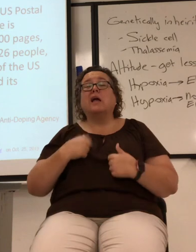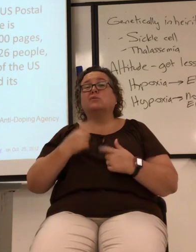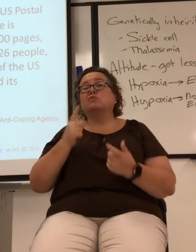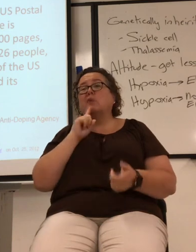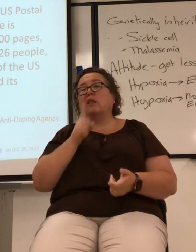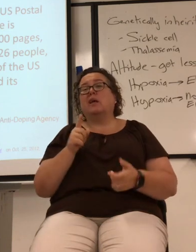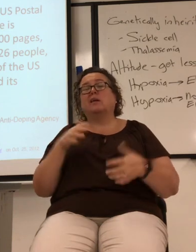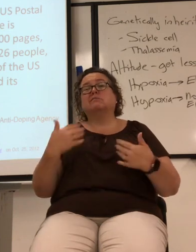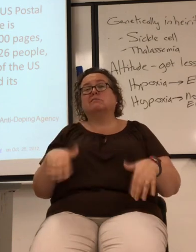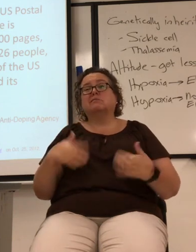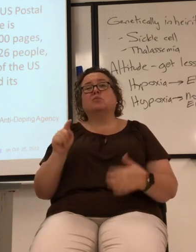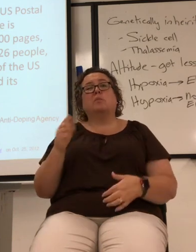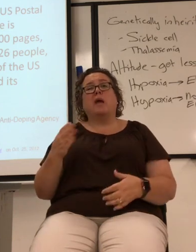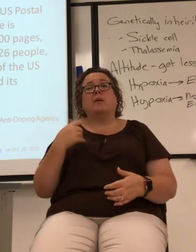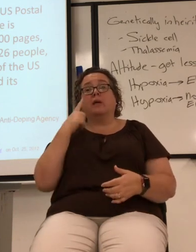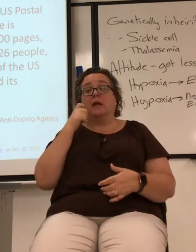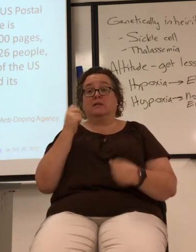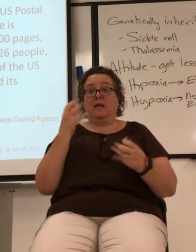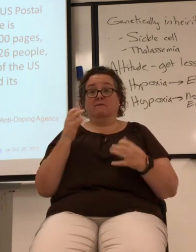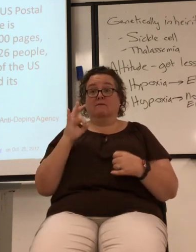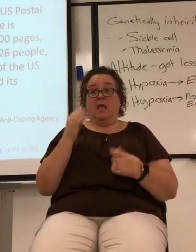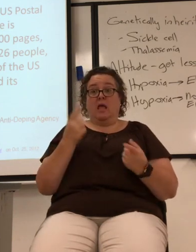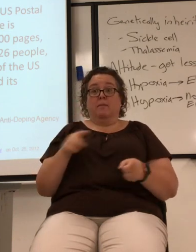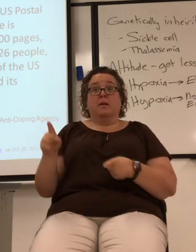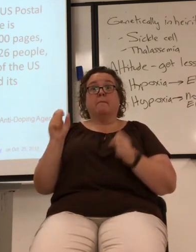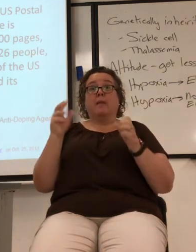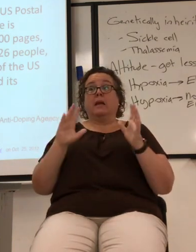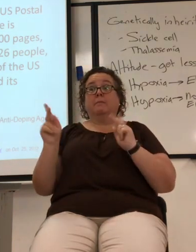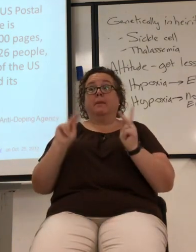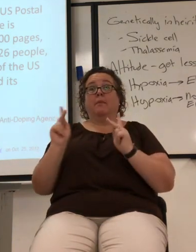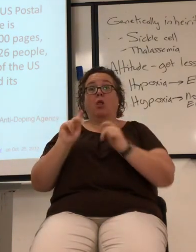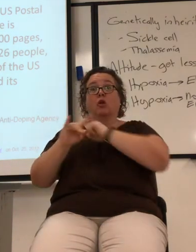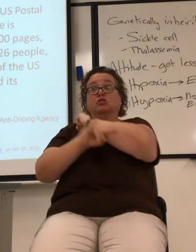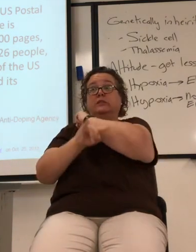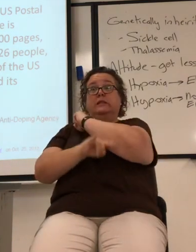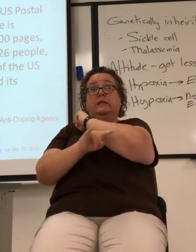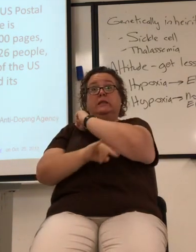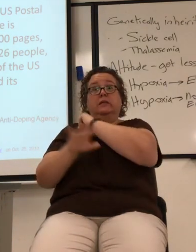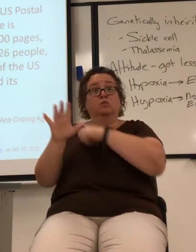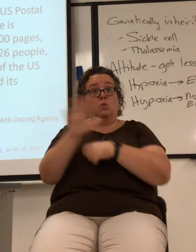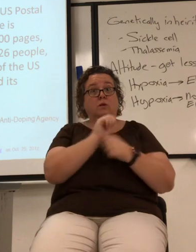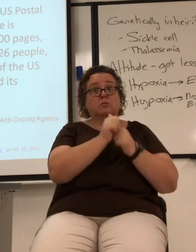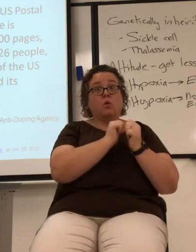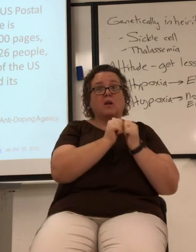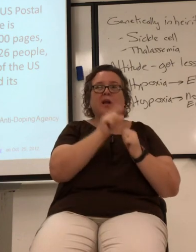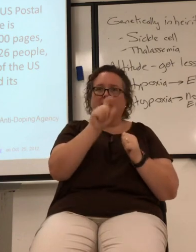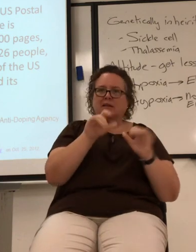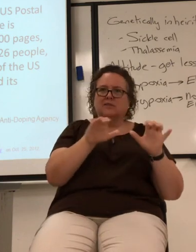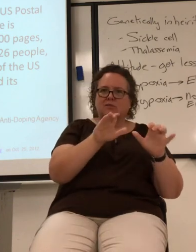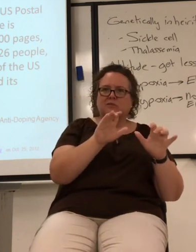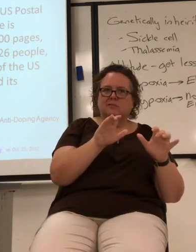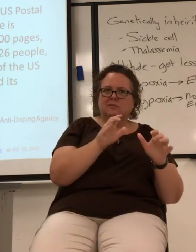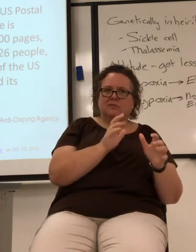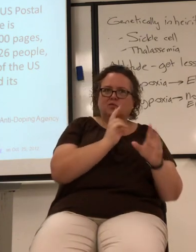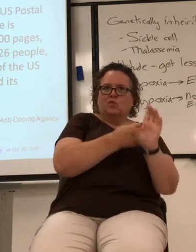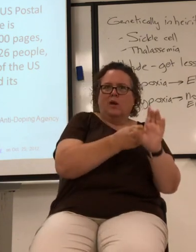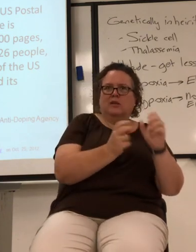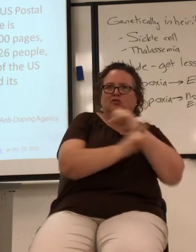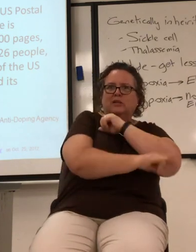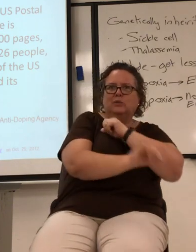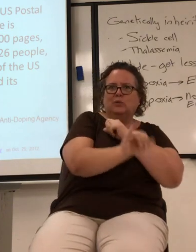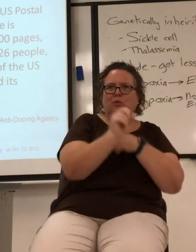if there are a lot of people that are cheating in your sport, you kind of have to do it to stay competitive. Otherwise, you'll lose your sponsor. You can't do it.